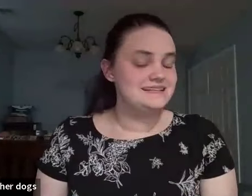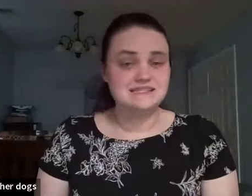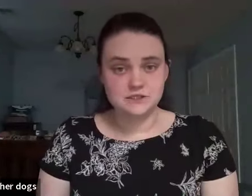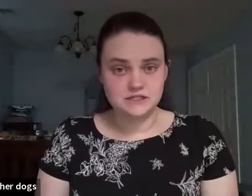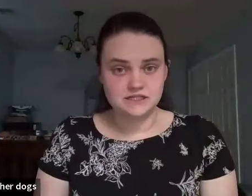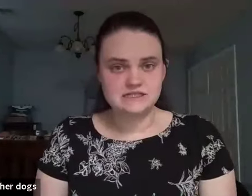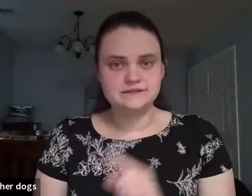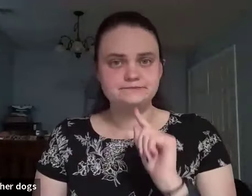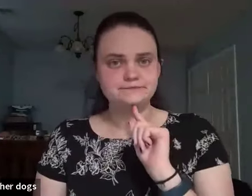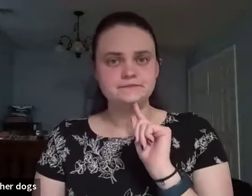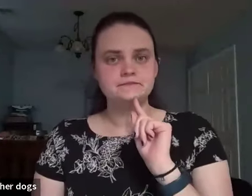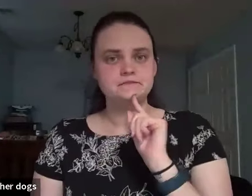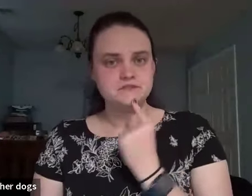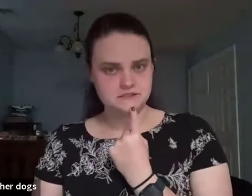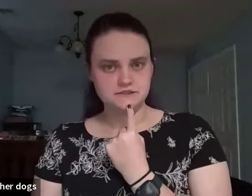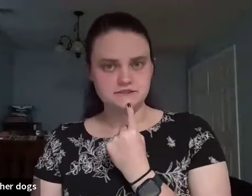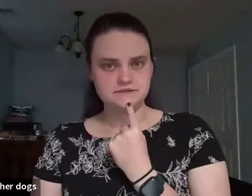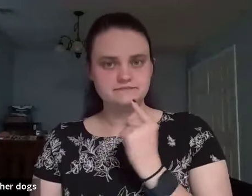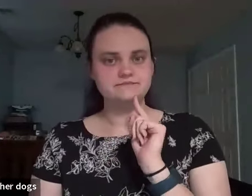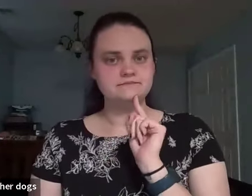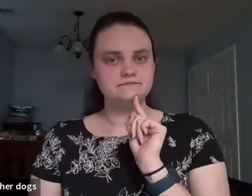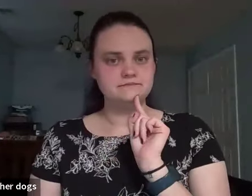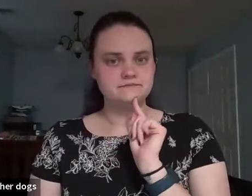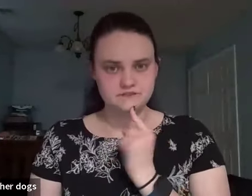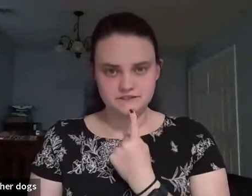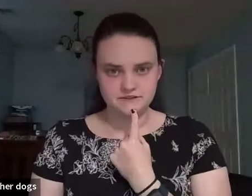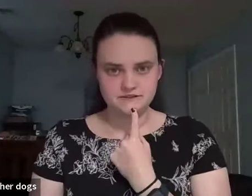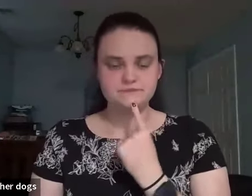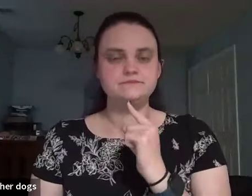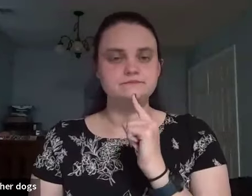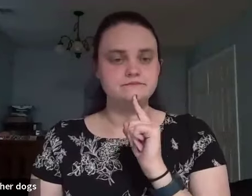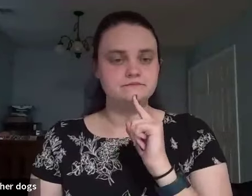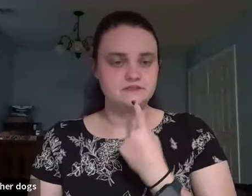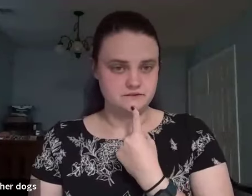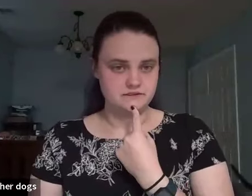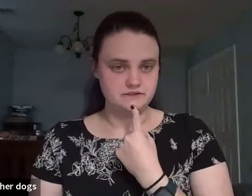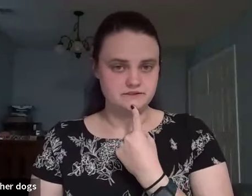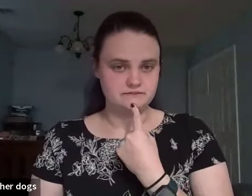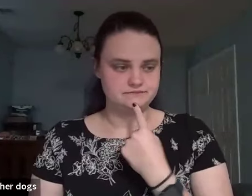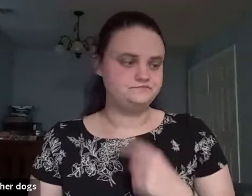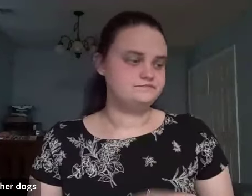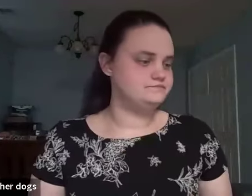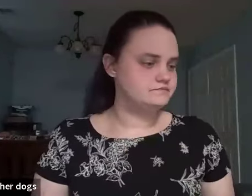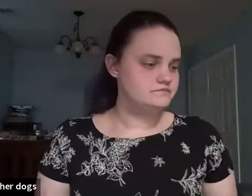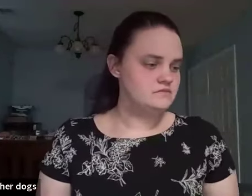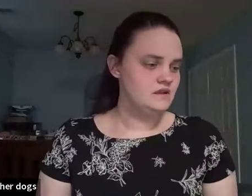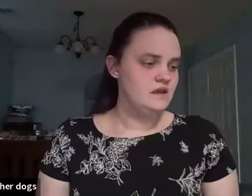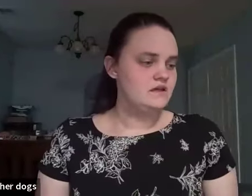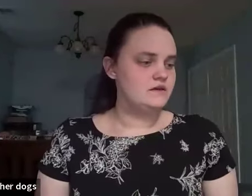had serious. Serious. Serious. Serious. Then